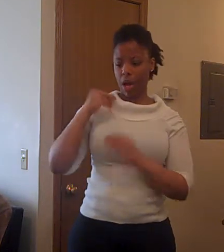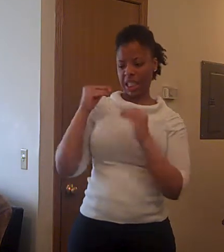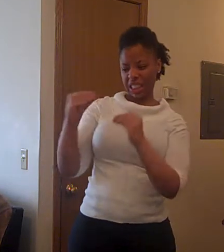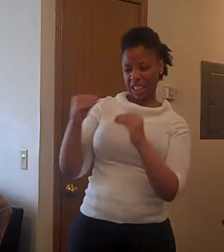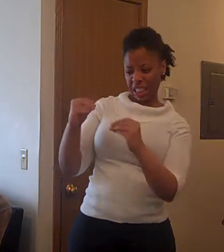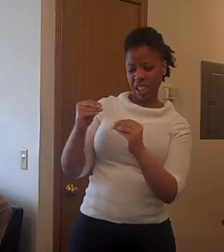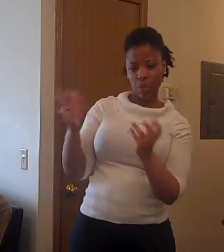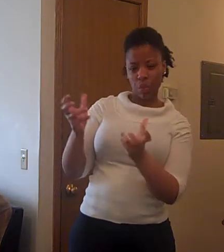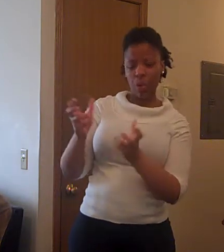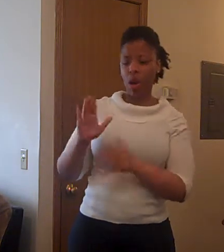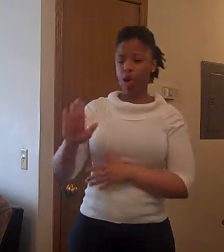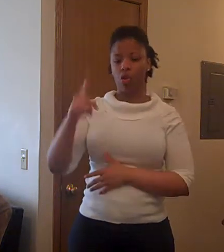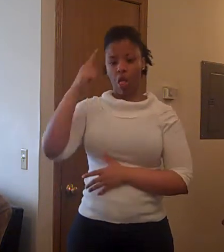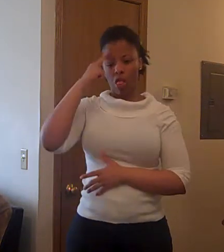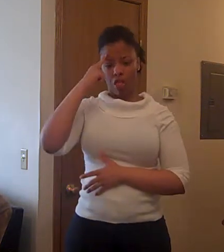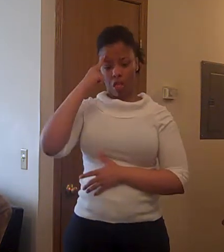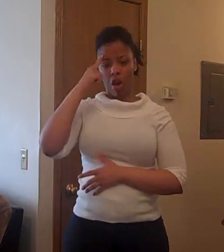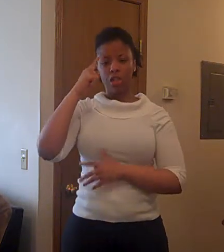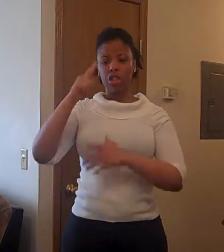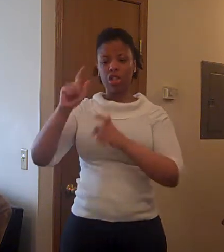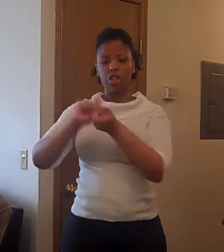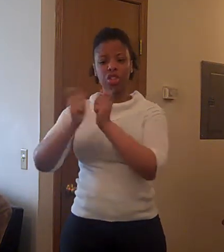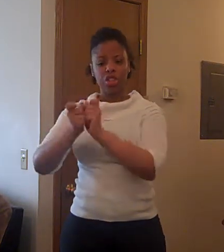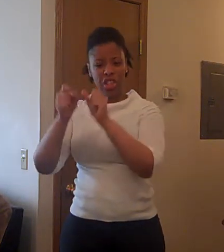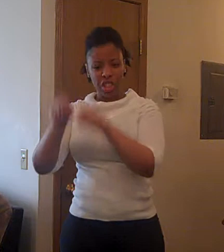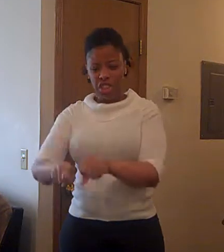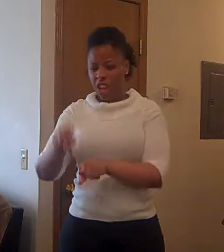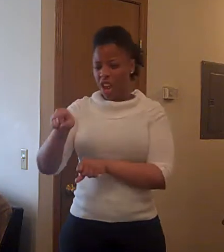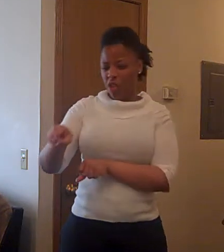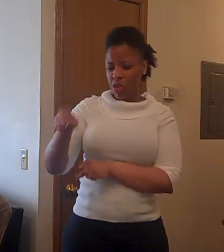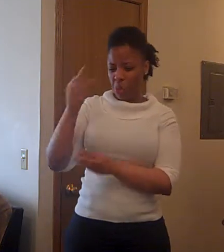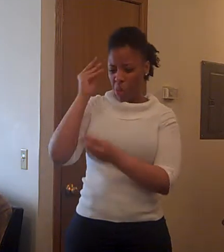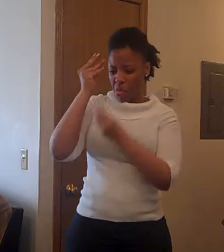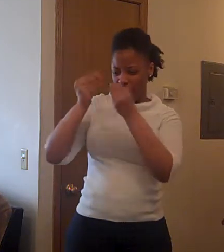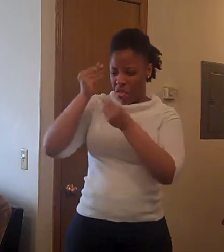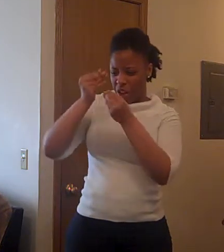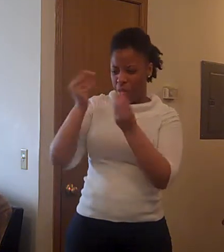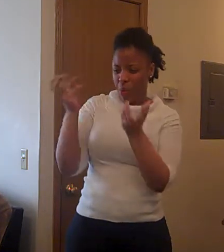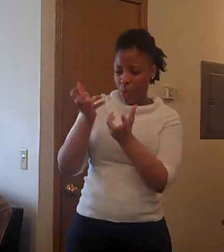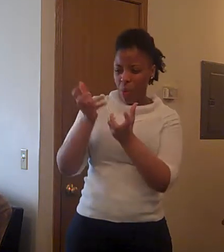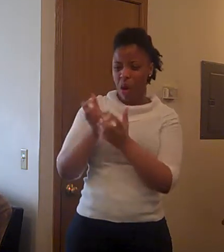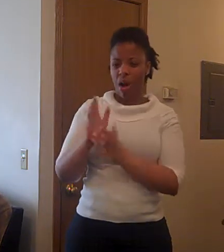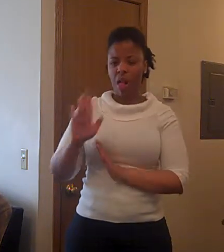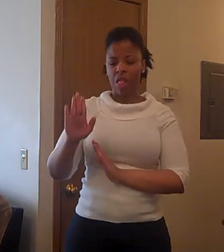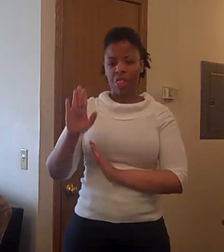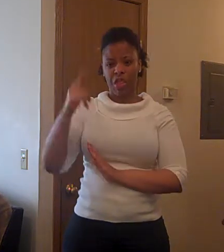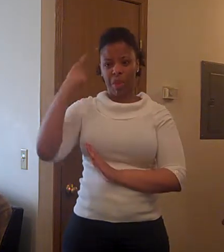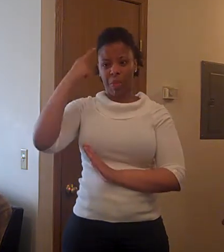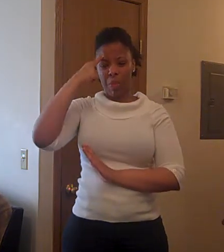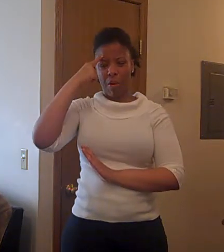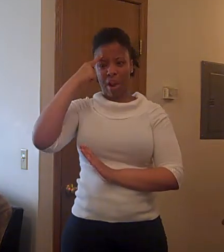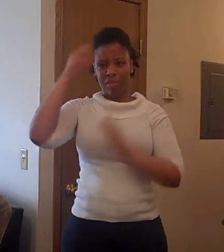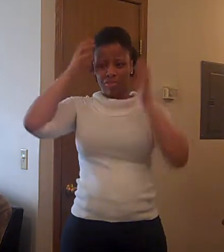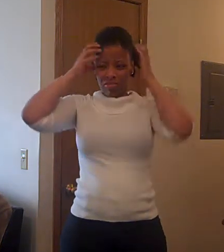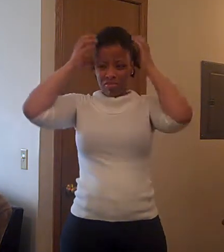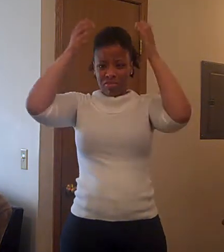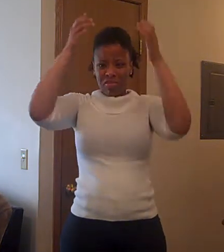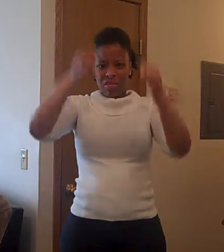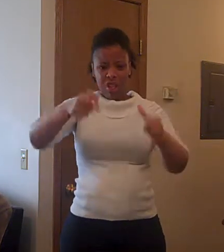about? People are very passive in their thought life. They just let this chaotic mass of thoughts whirl through their head like a hurricane, and it just